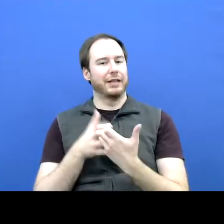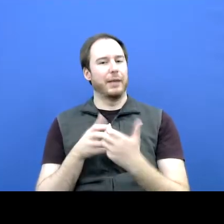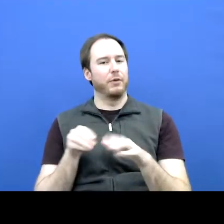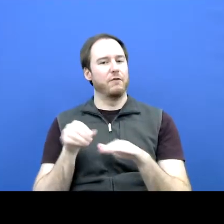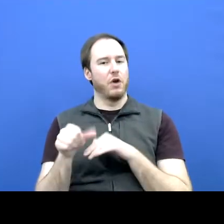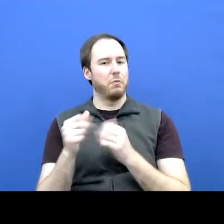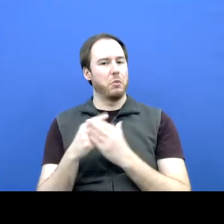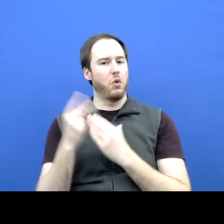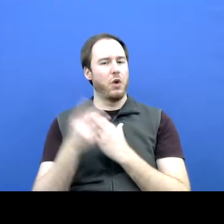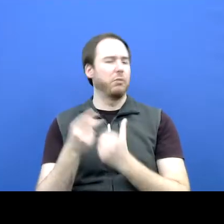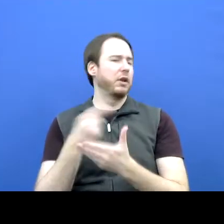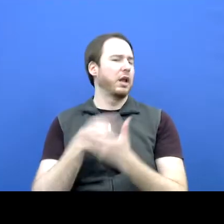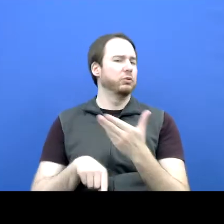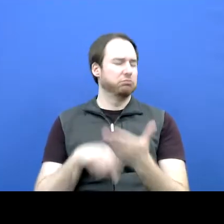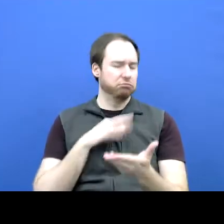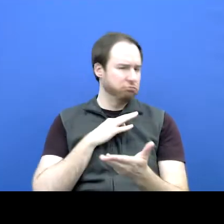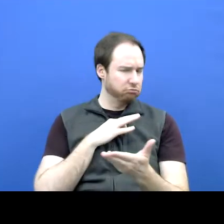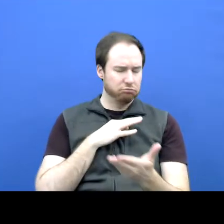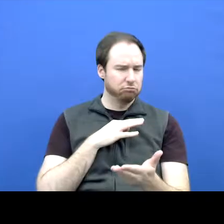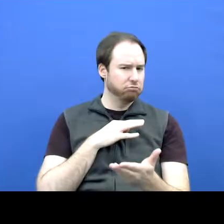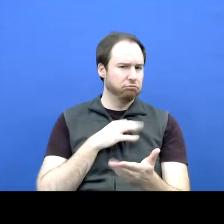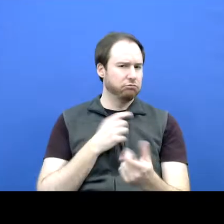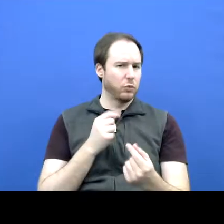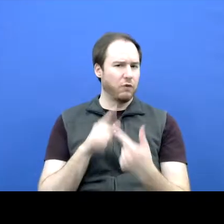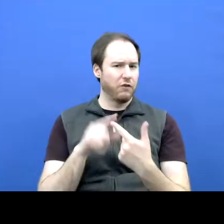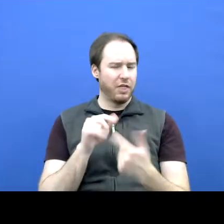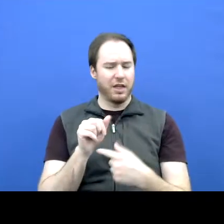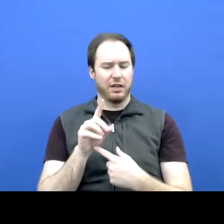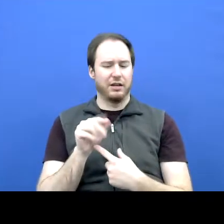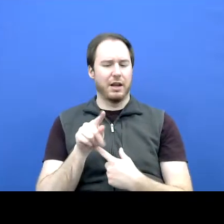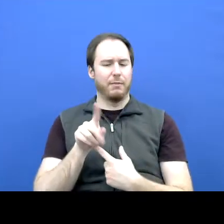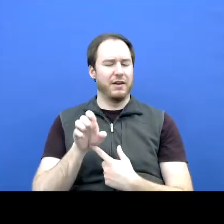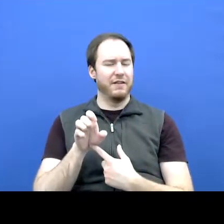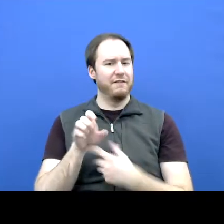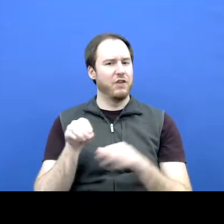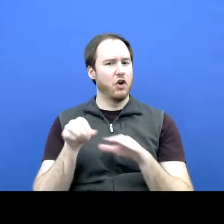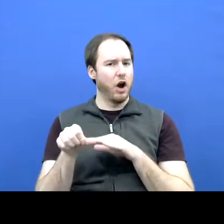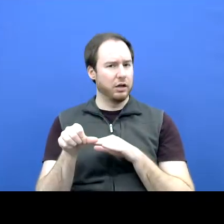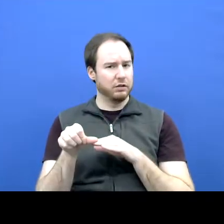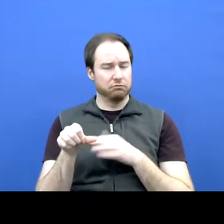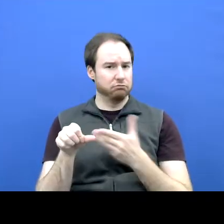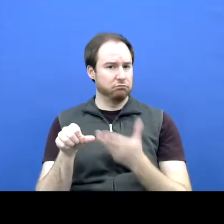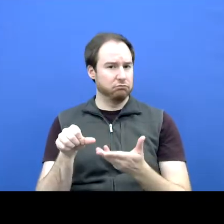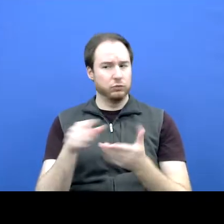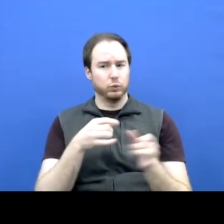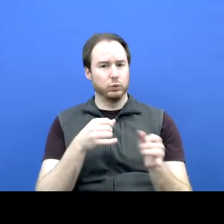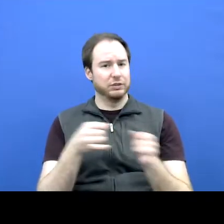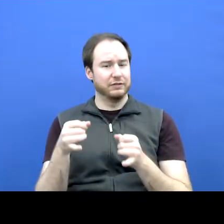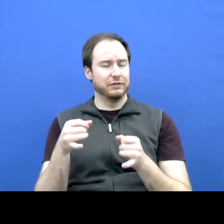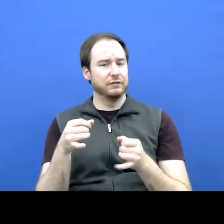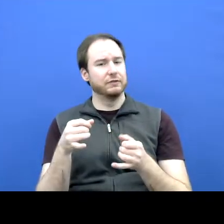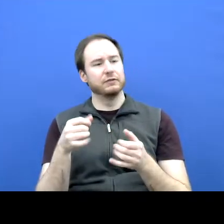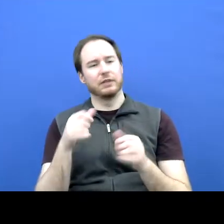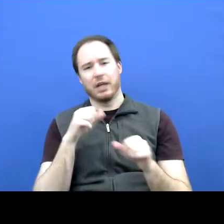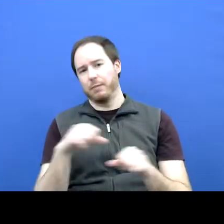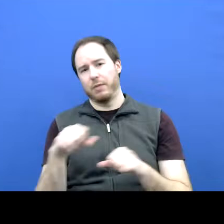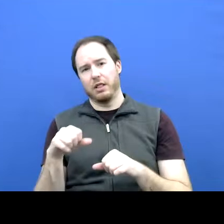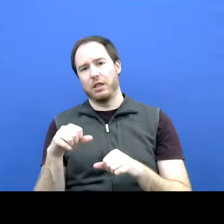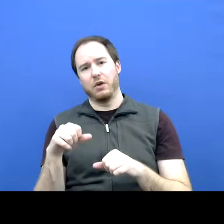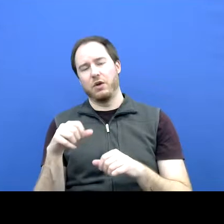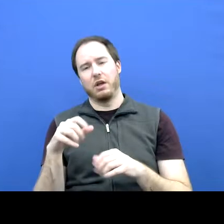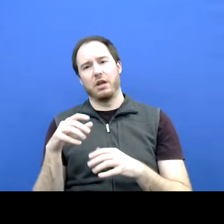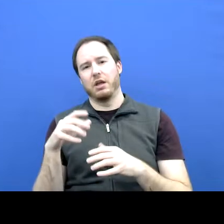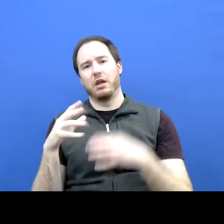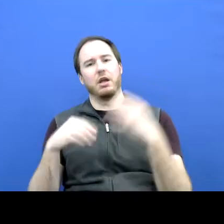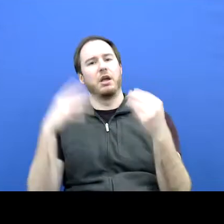So if you want to learn more about adaptive gardening, particularly maybe for those individuals who are not able to get out there